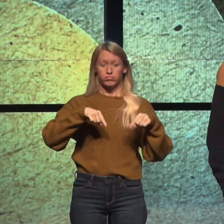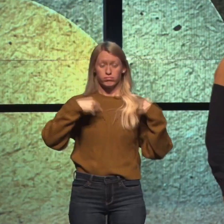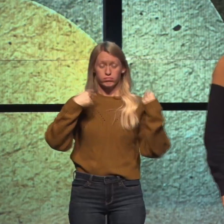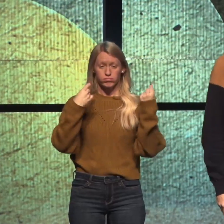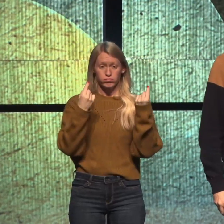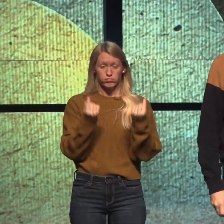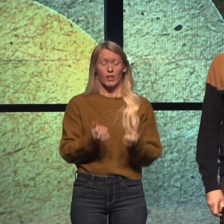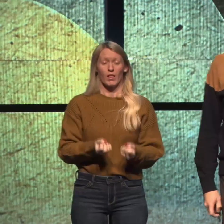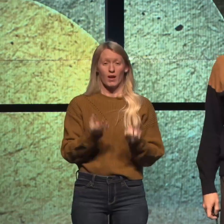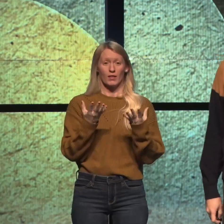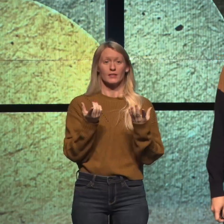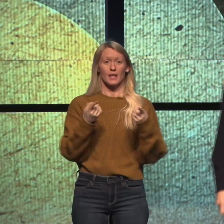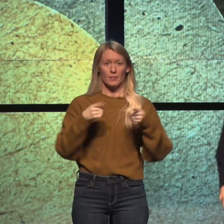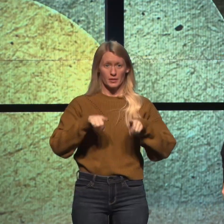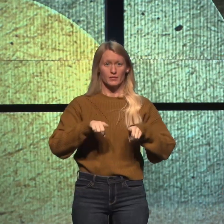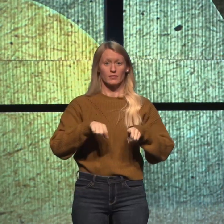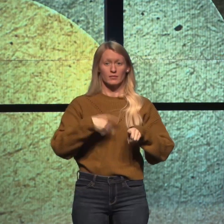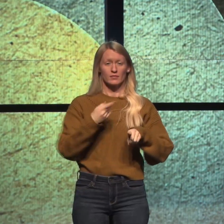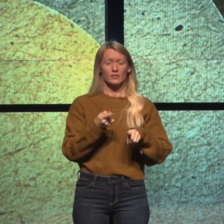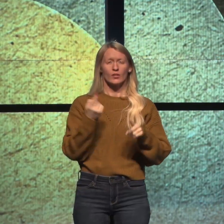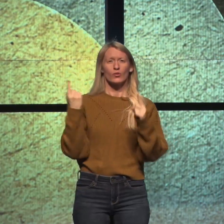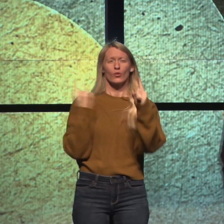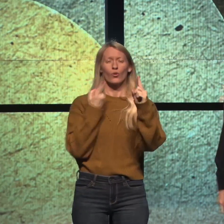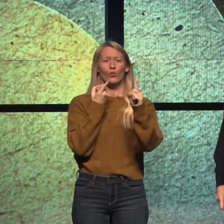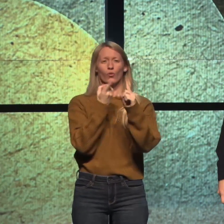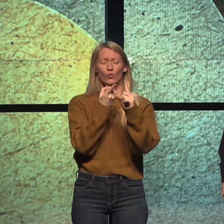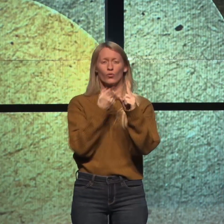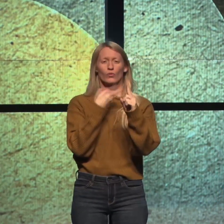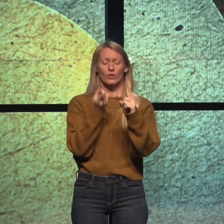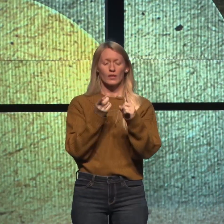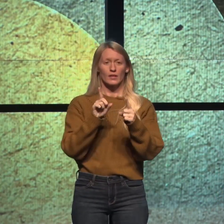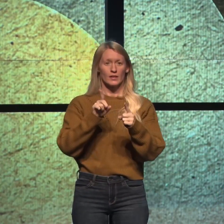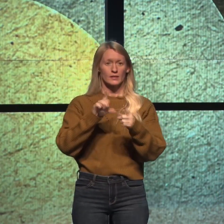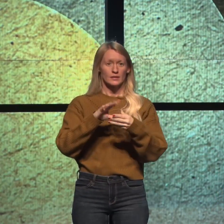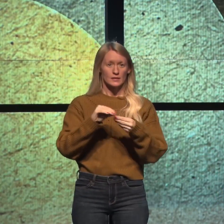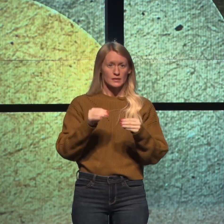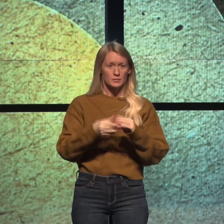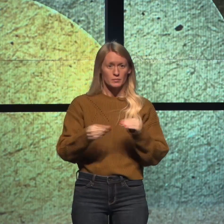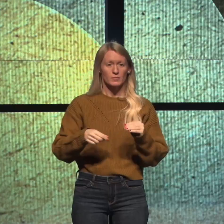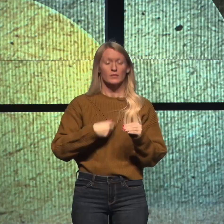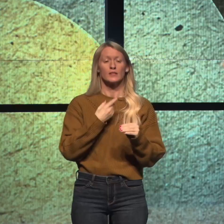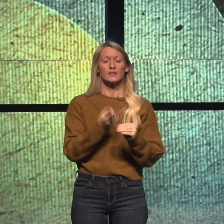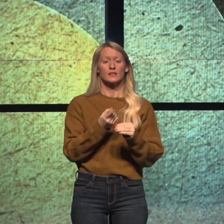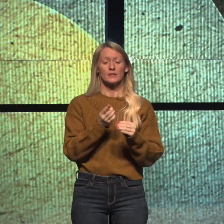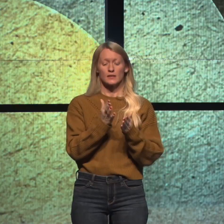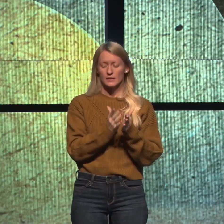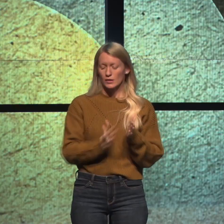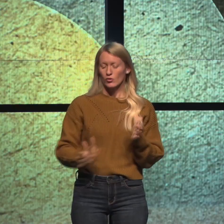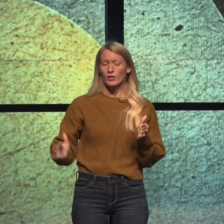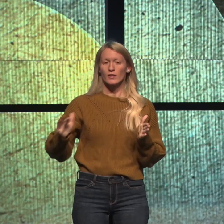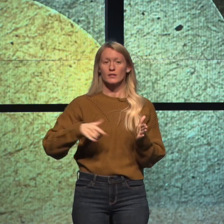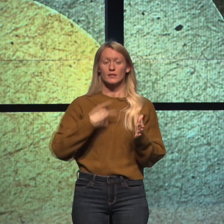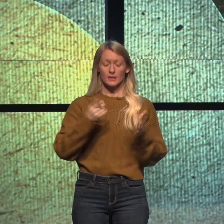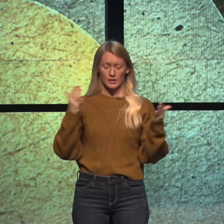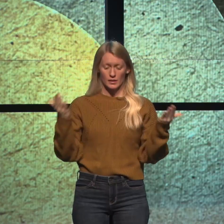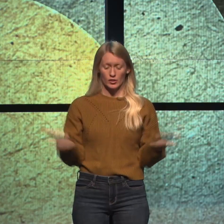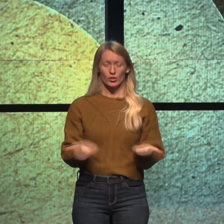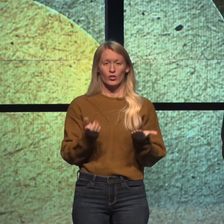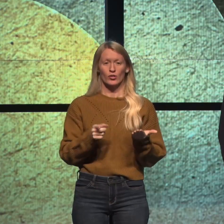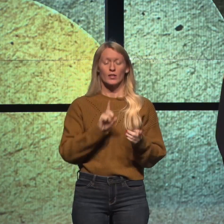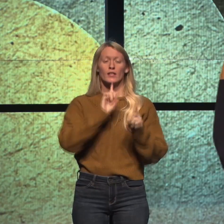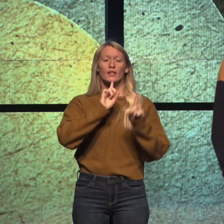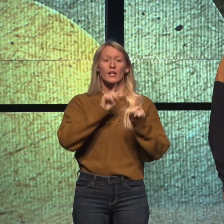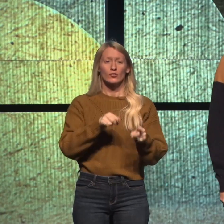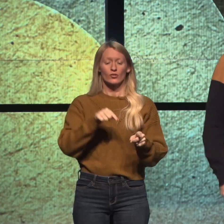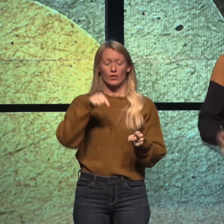weeks. And the goal of this series was for you to get to this day And to be able to answer this question, are you